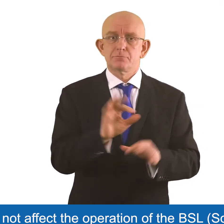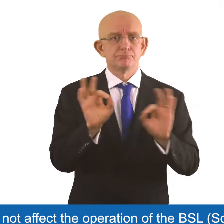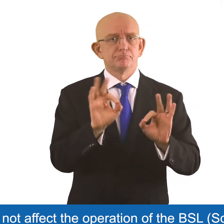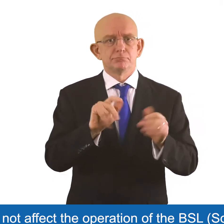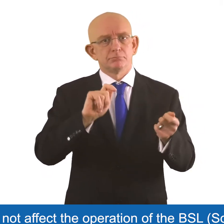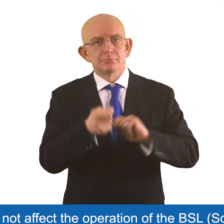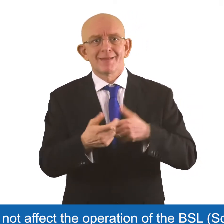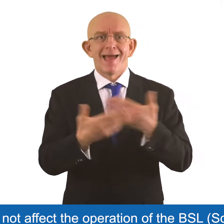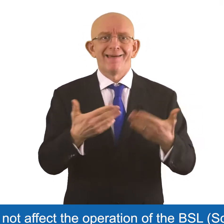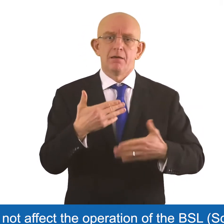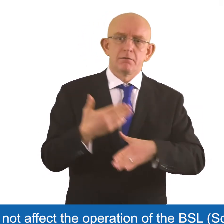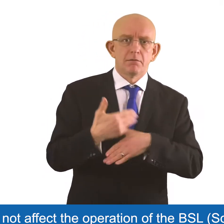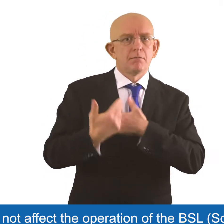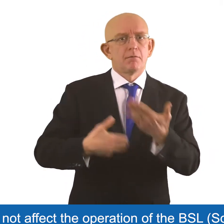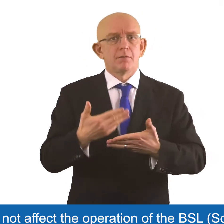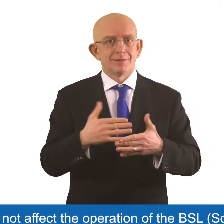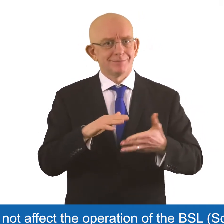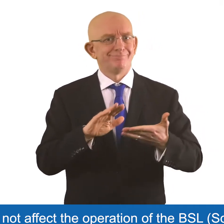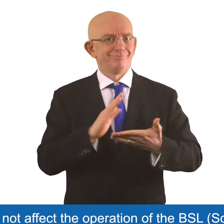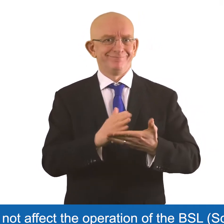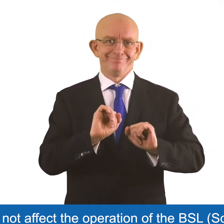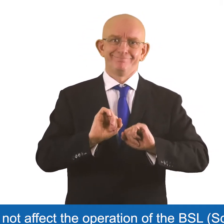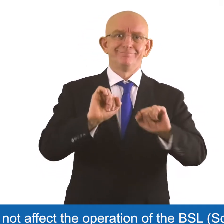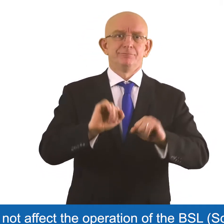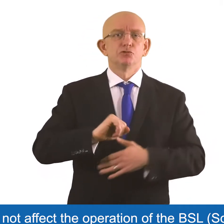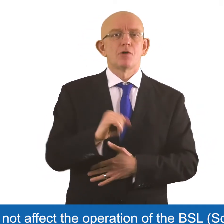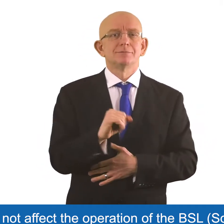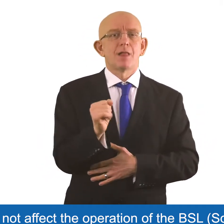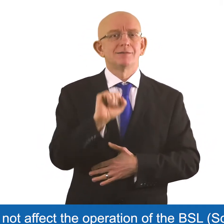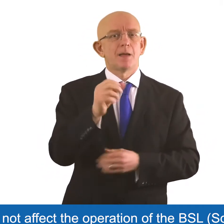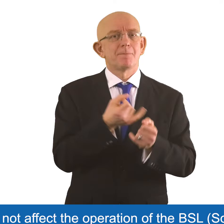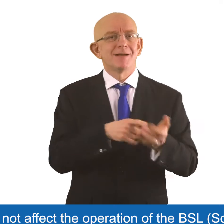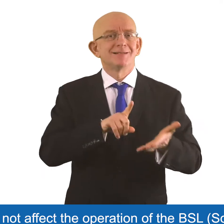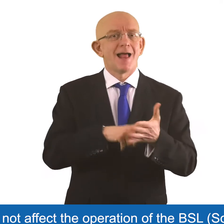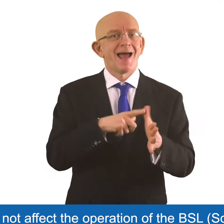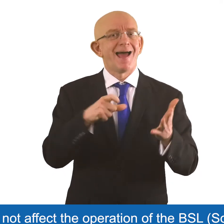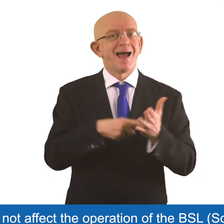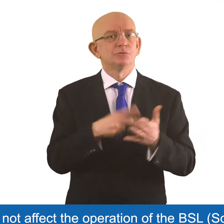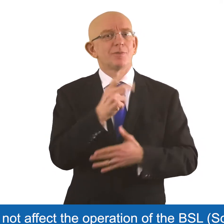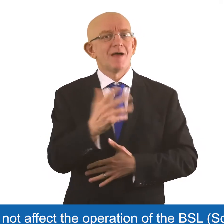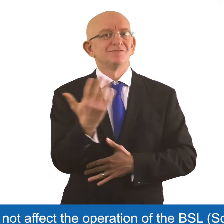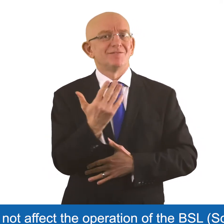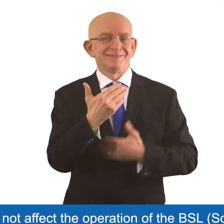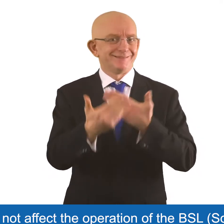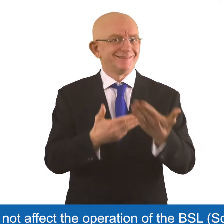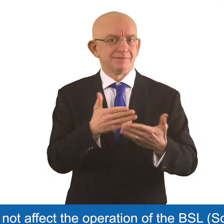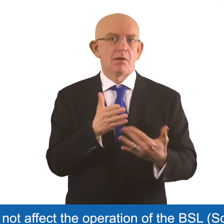20. The bill does not affect the operation of the BSL, open brackets, Scotland, close brackets, Act